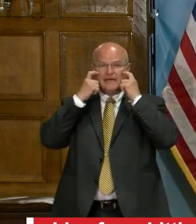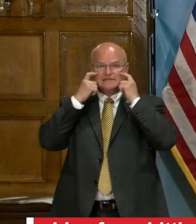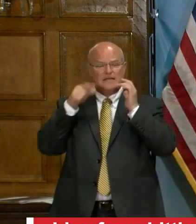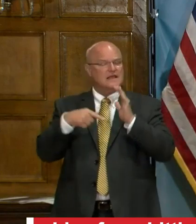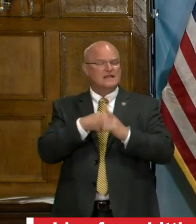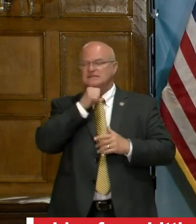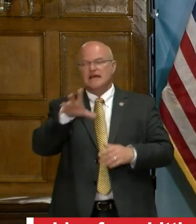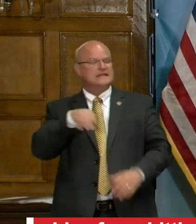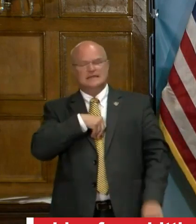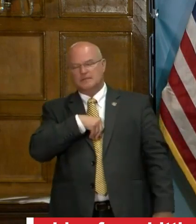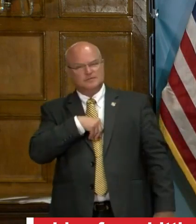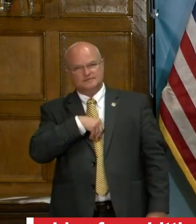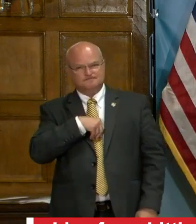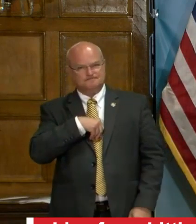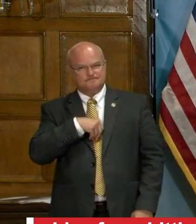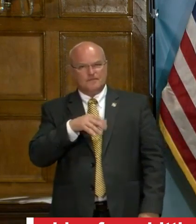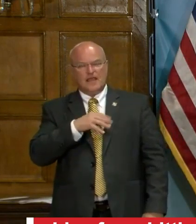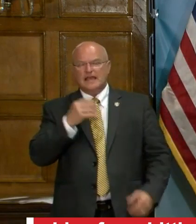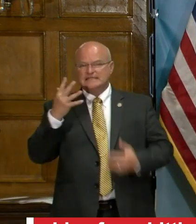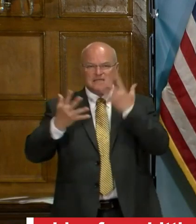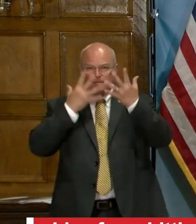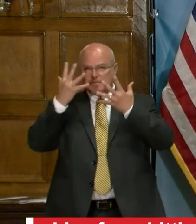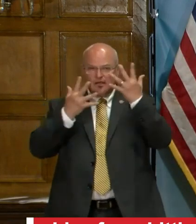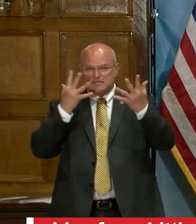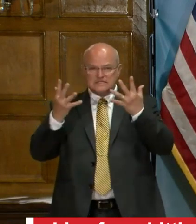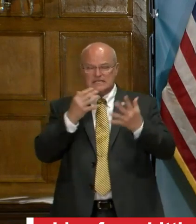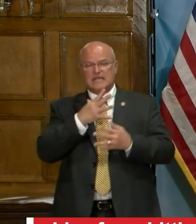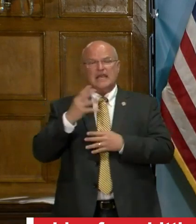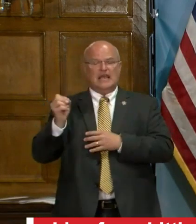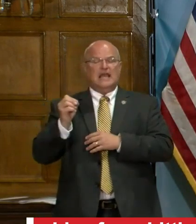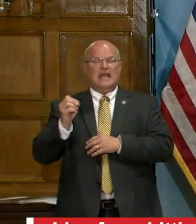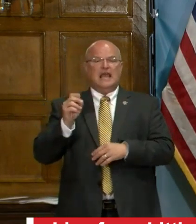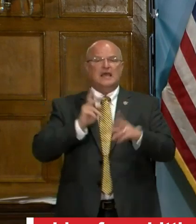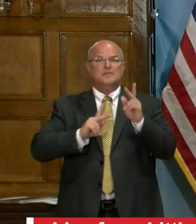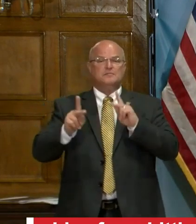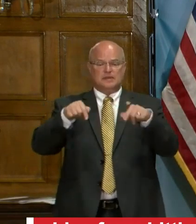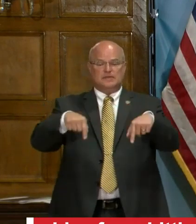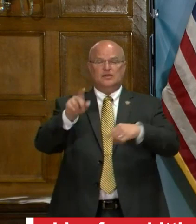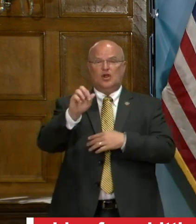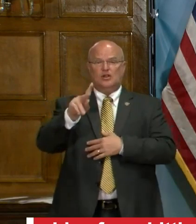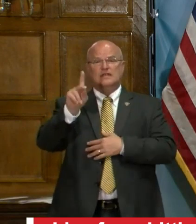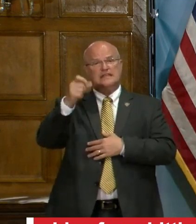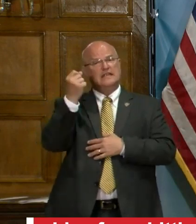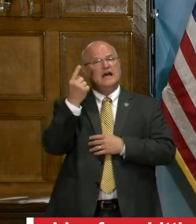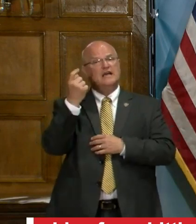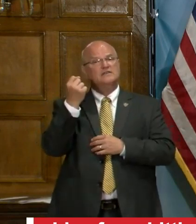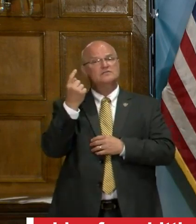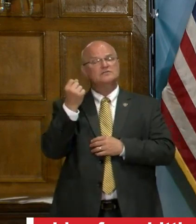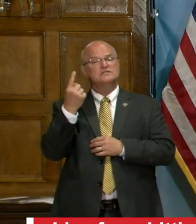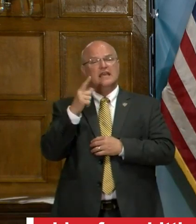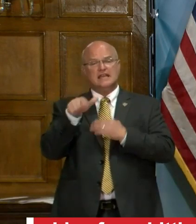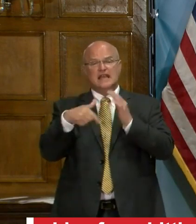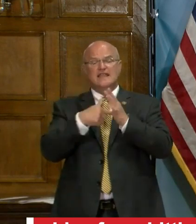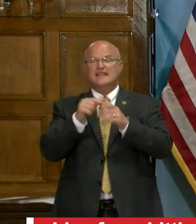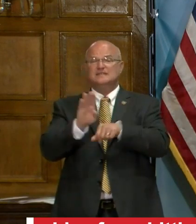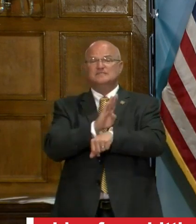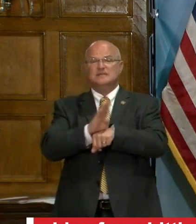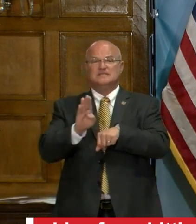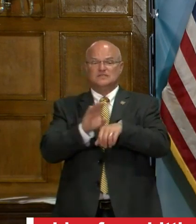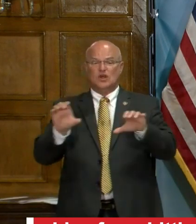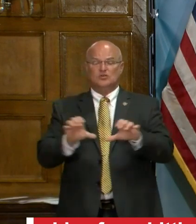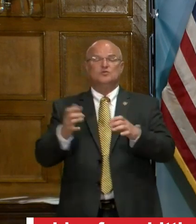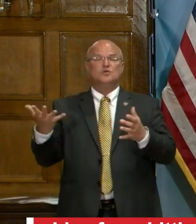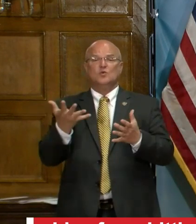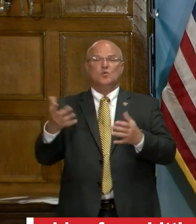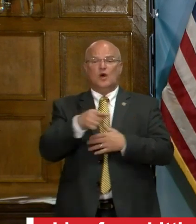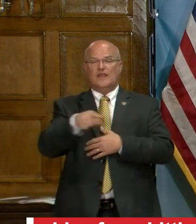This is really unacceptable, and it's embarrassing, and people in Arkansas need to understand these businesses are